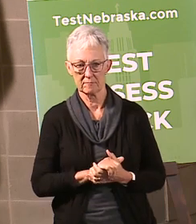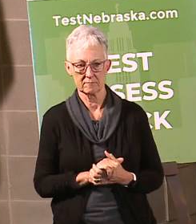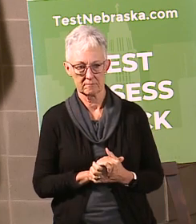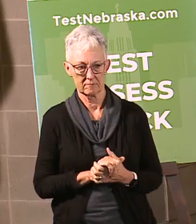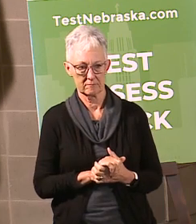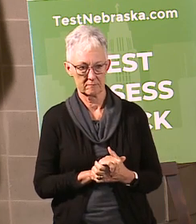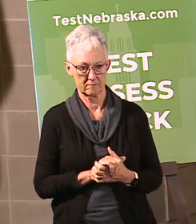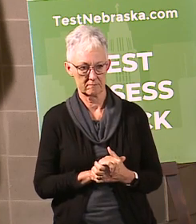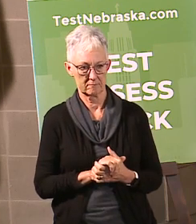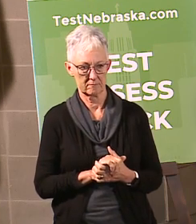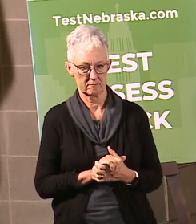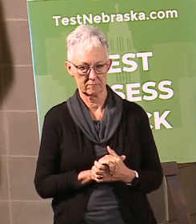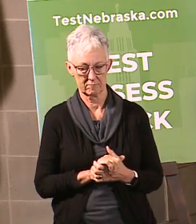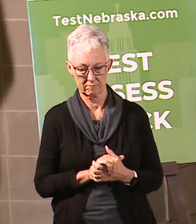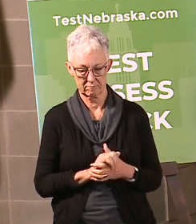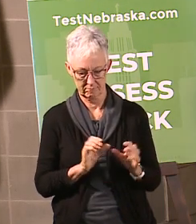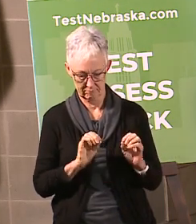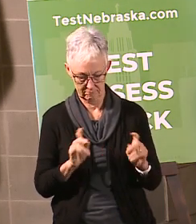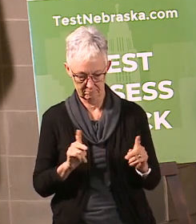Okay.